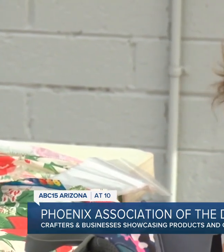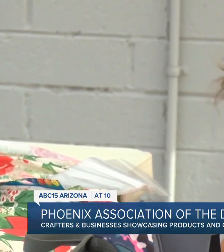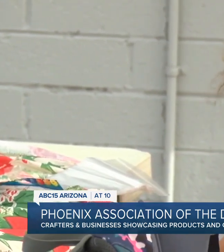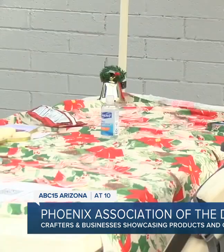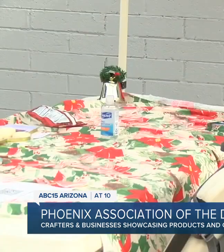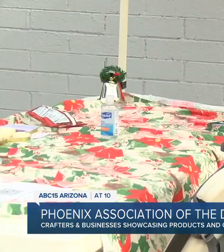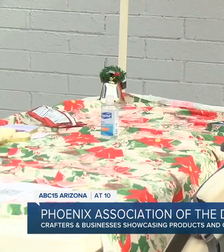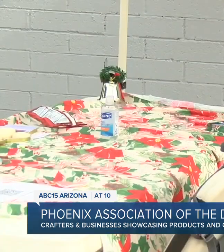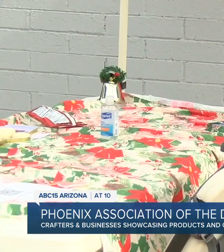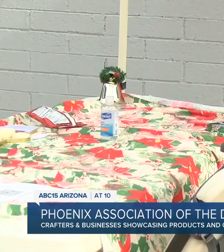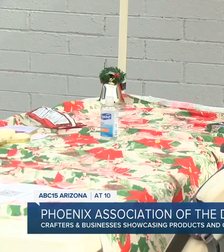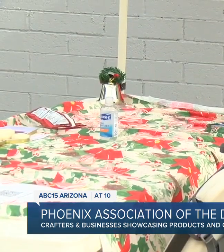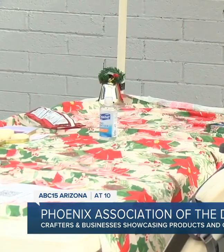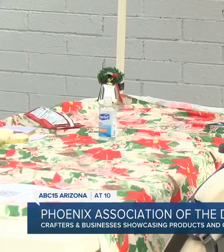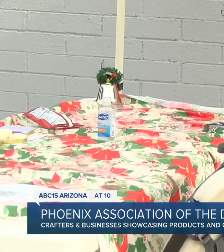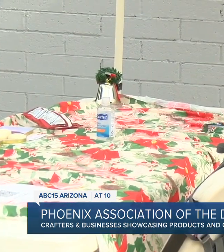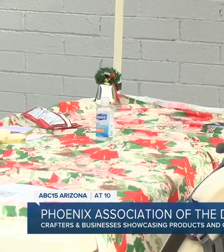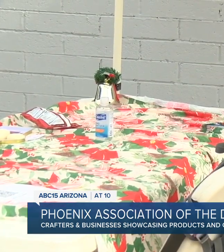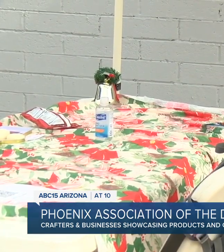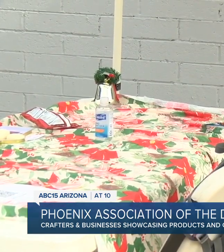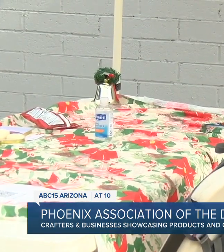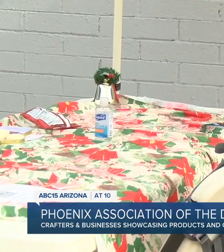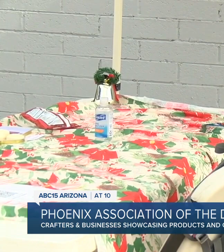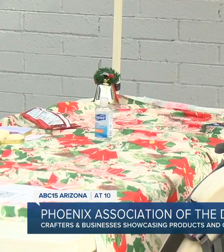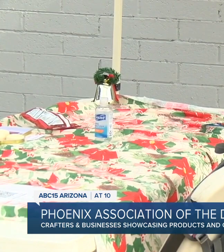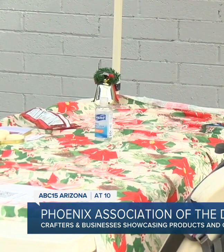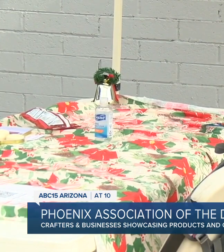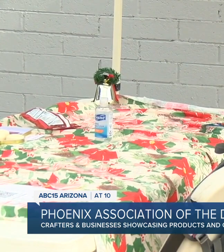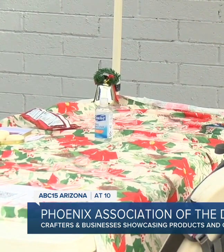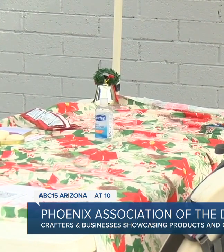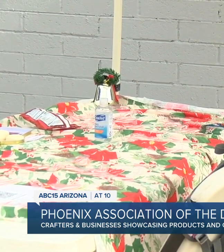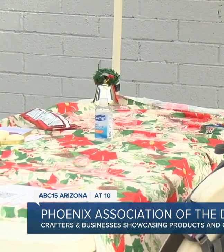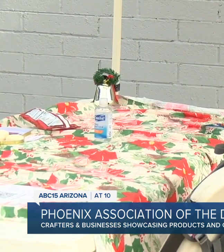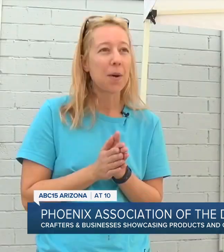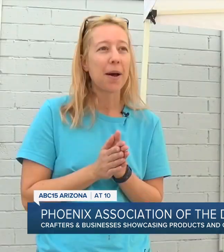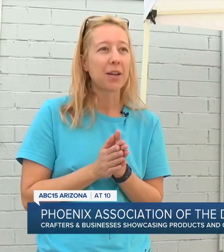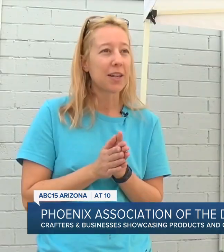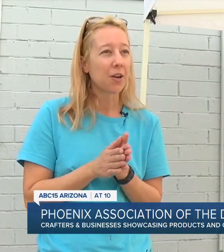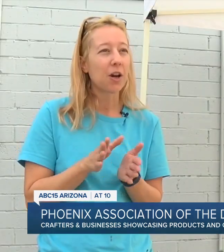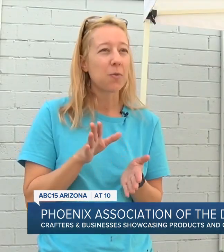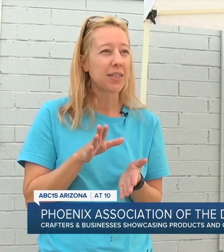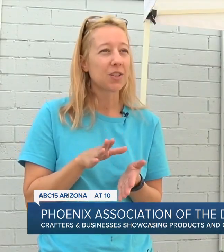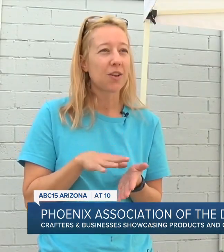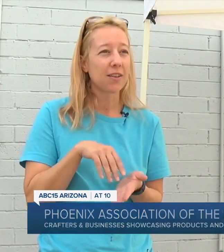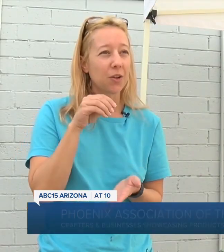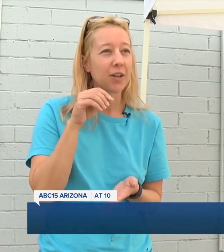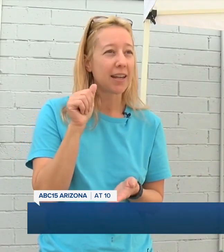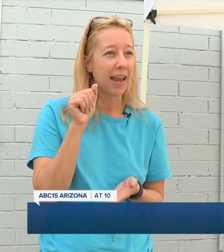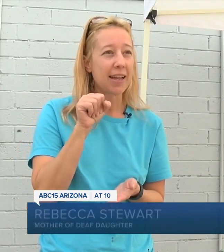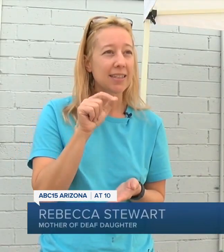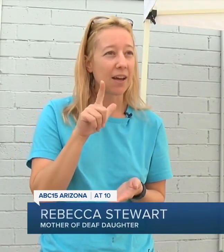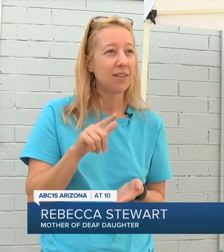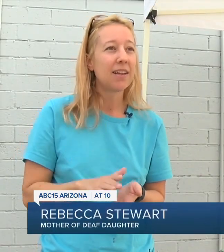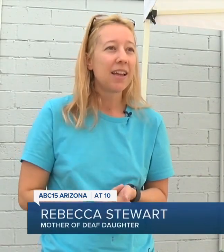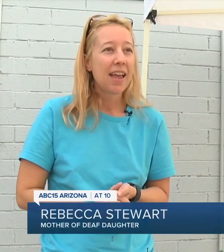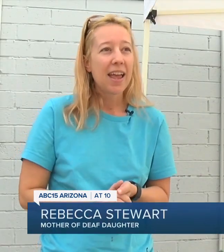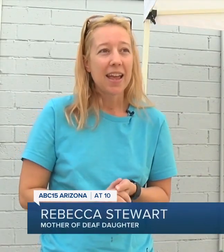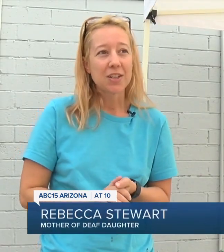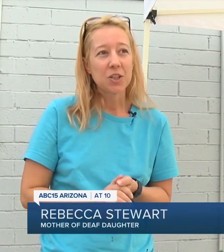daughter. Cancer and chemo took away most of Eslyn's hearing at a young age. About a year ago, we started learning ASL and